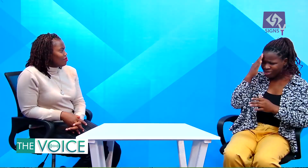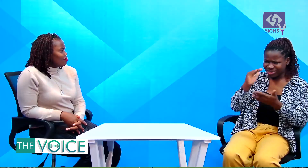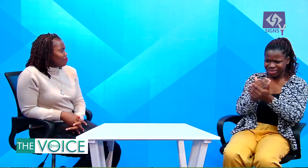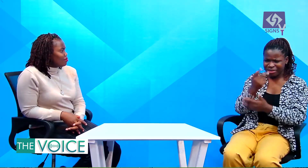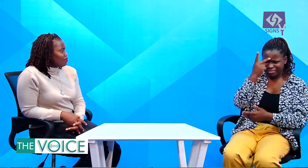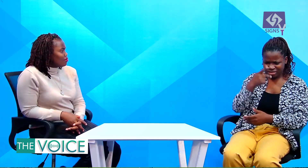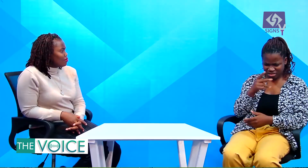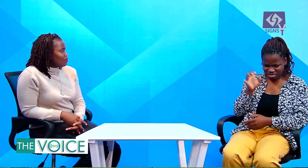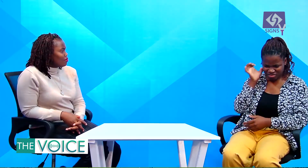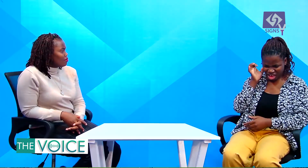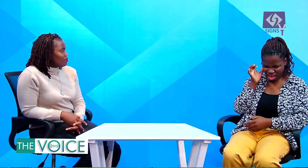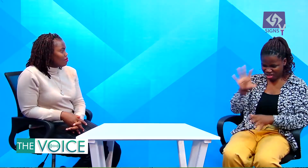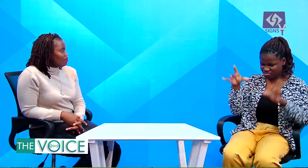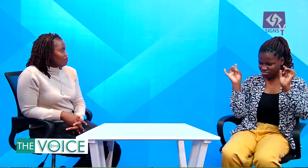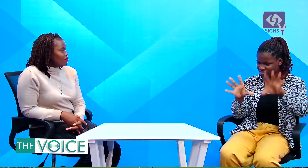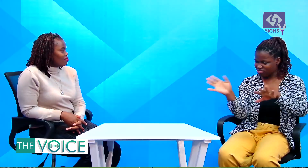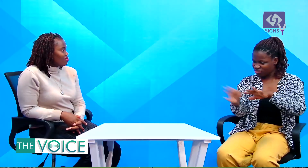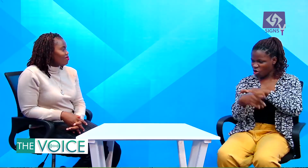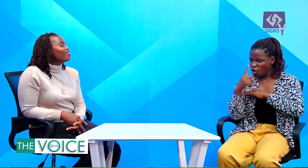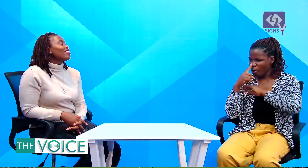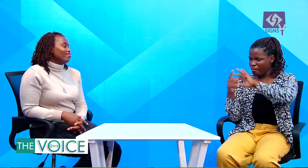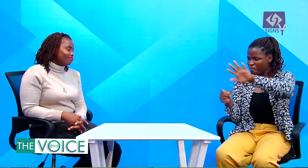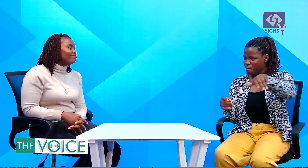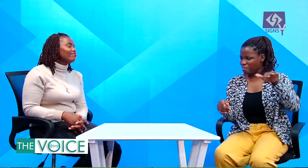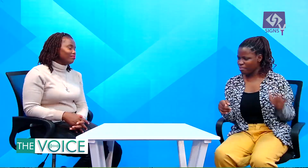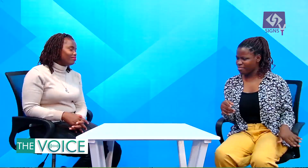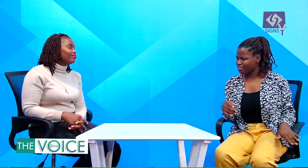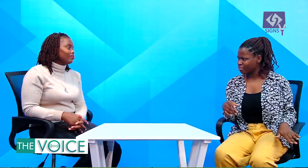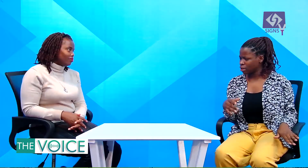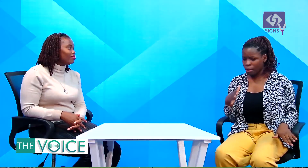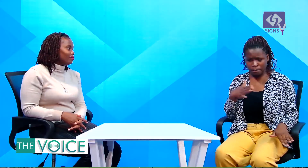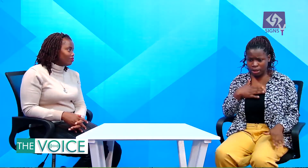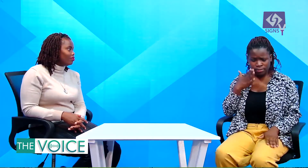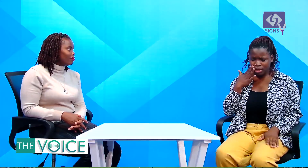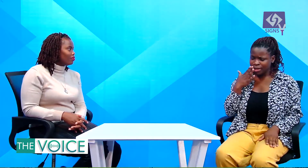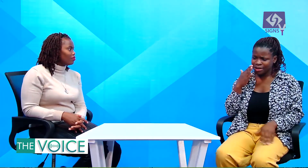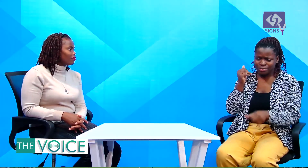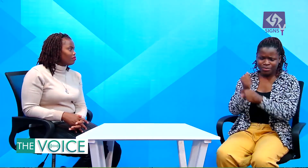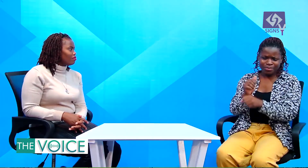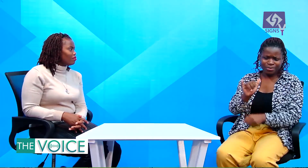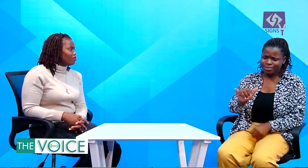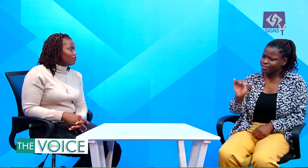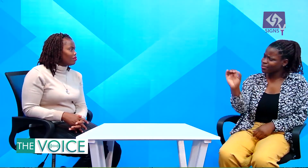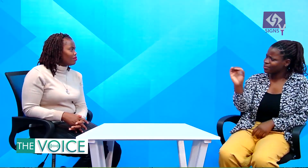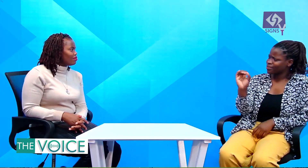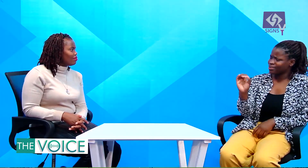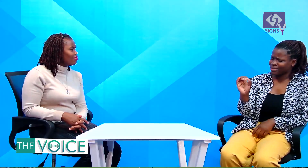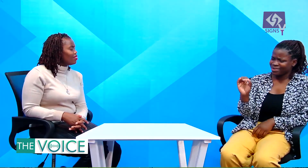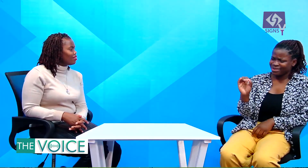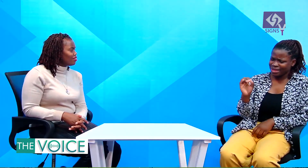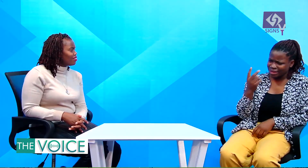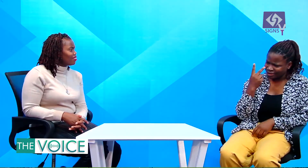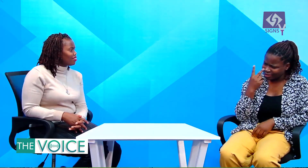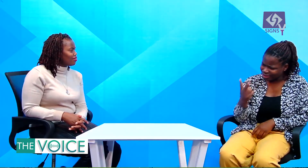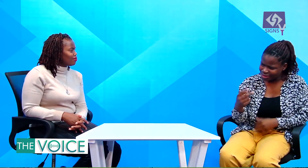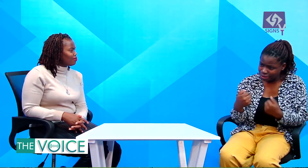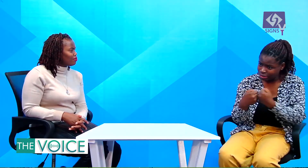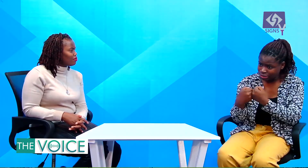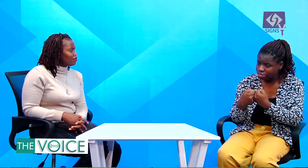put me aside or look at me differently because I'm deaf, or put me at home when they realized I'm deaf. No, they were my biggest